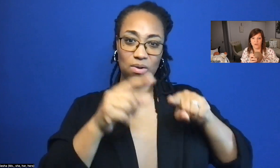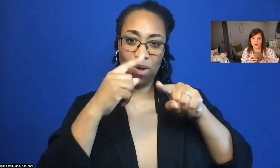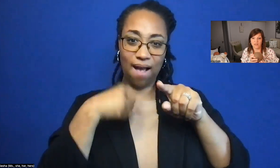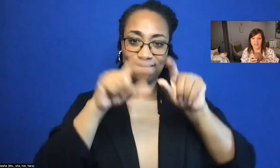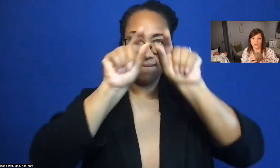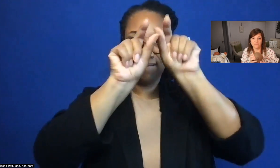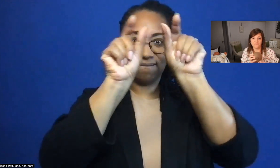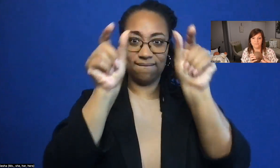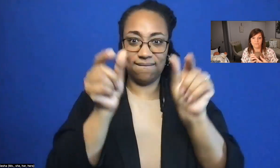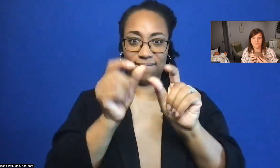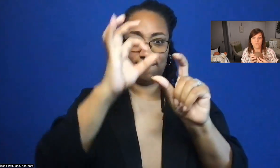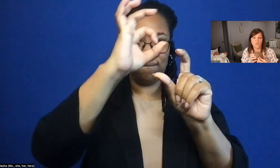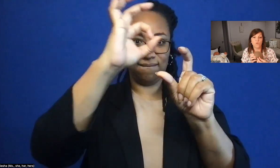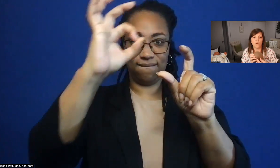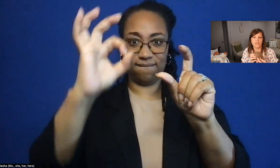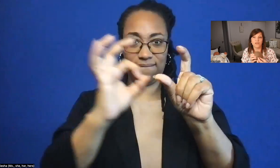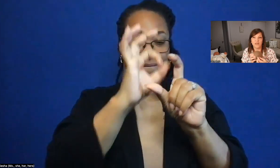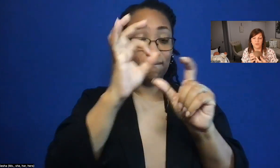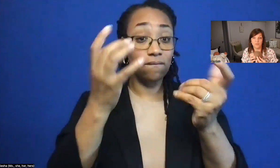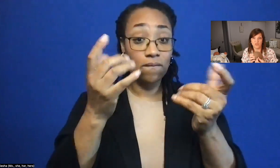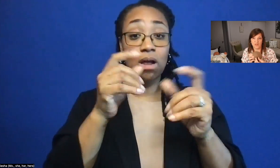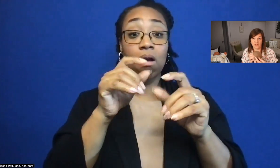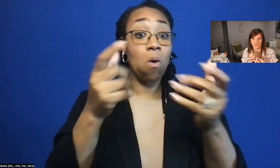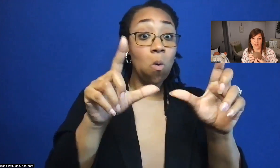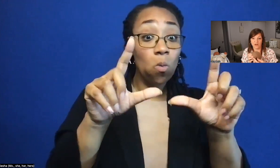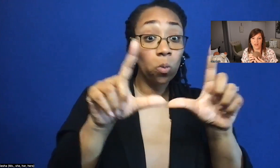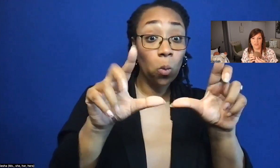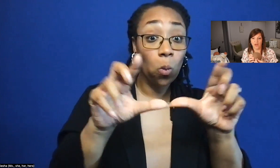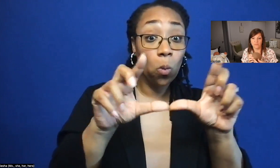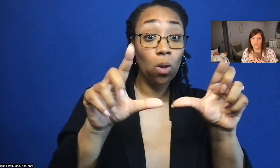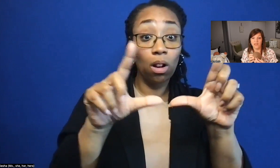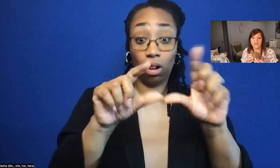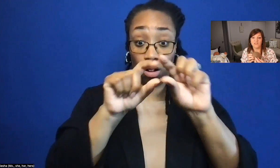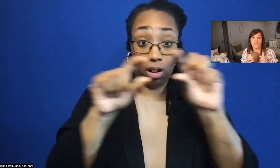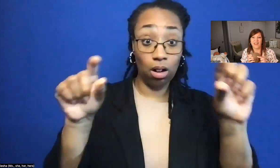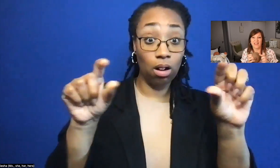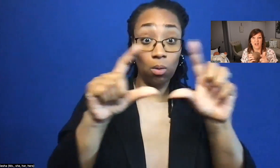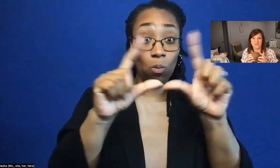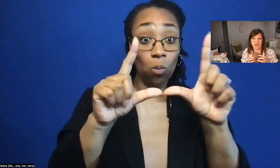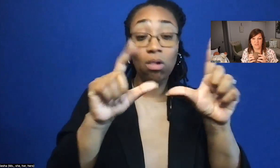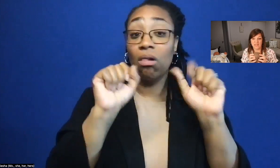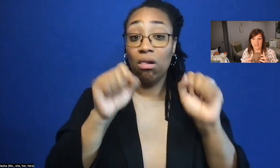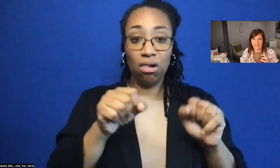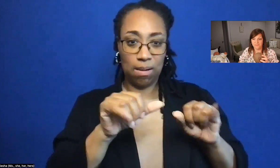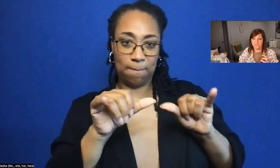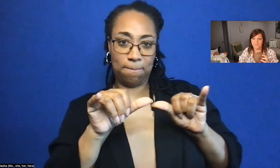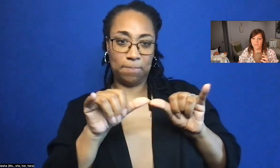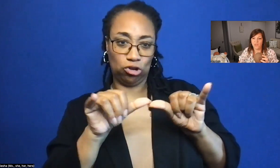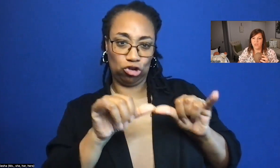your bra down, roll your nipple between your finger and thumb so that it comes out